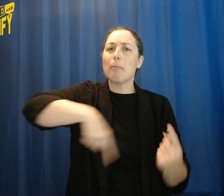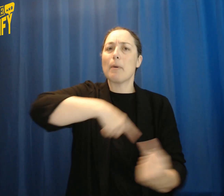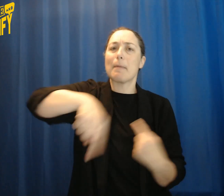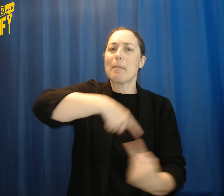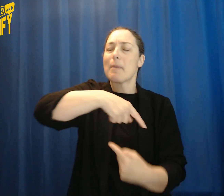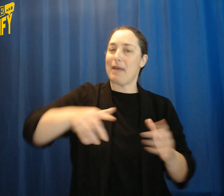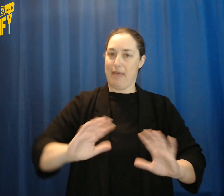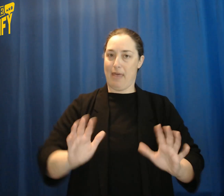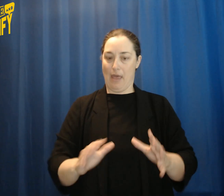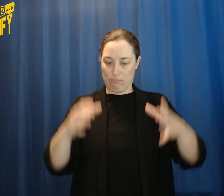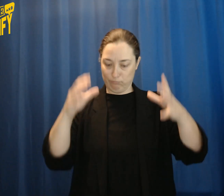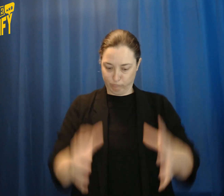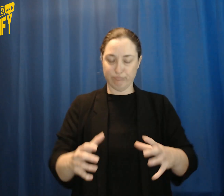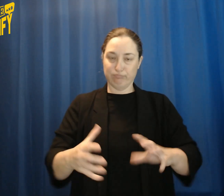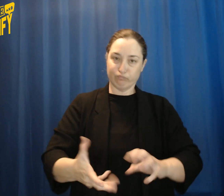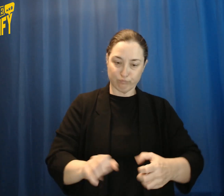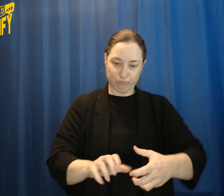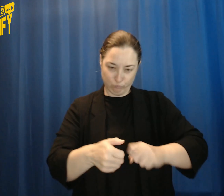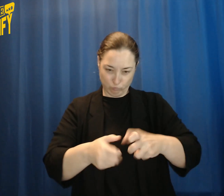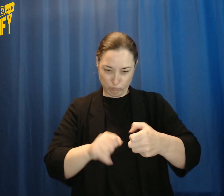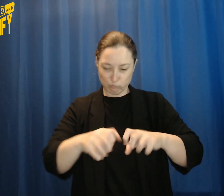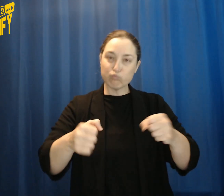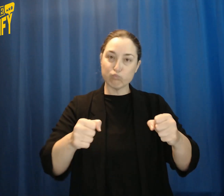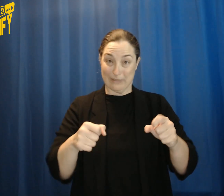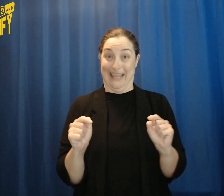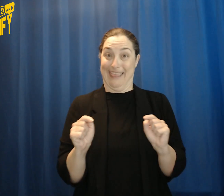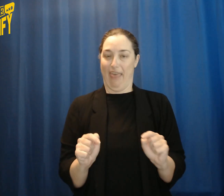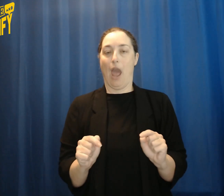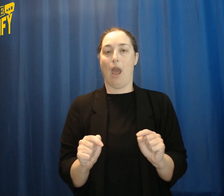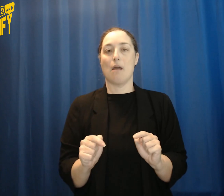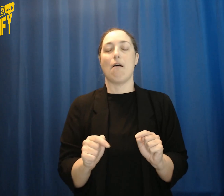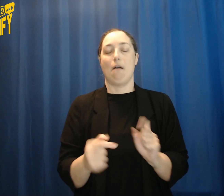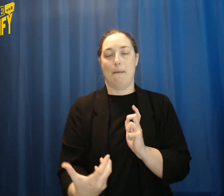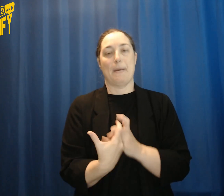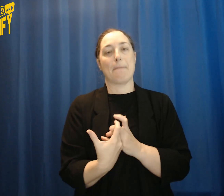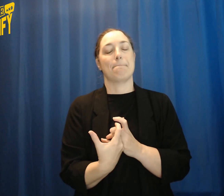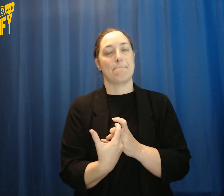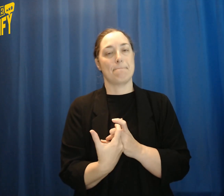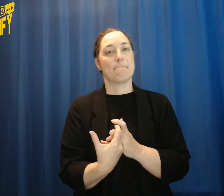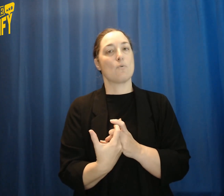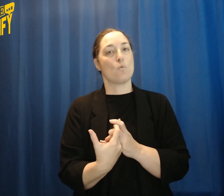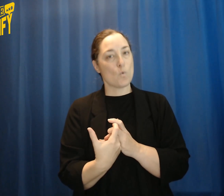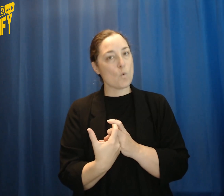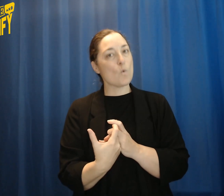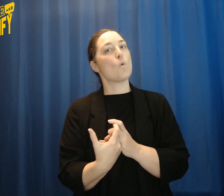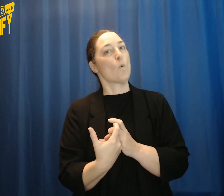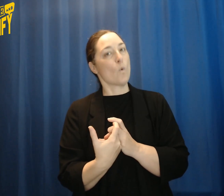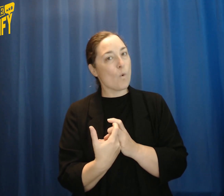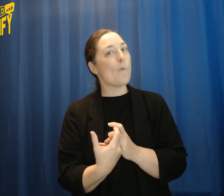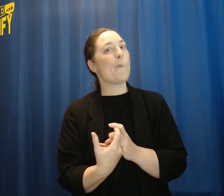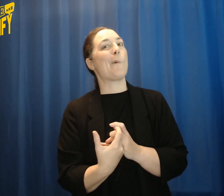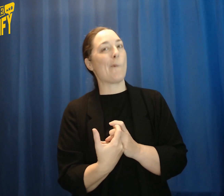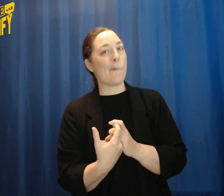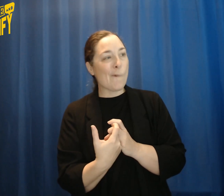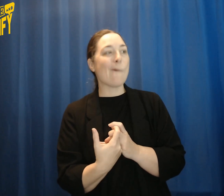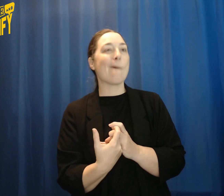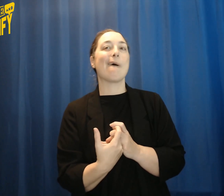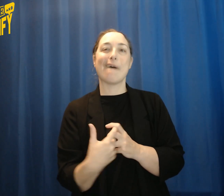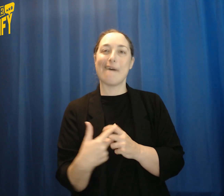on the bench basically. That's when it clicked for me. I thought to myself, we sort of got set these